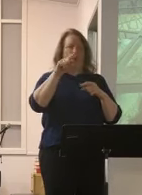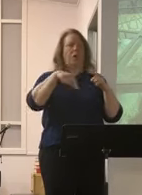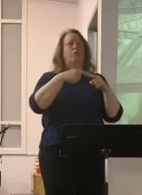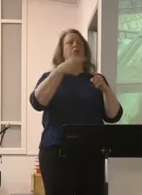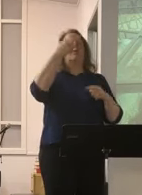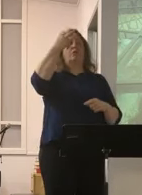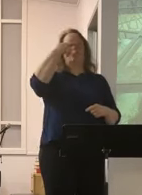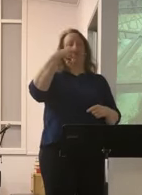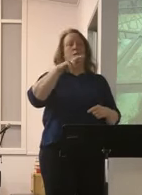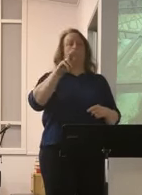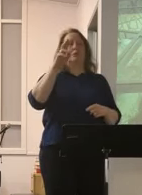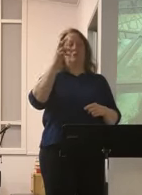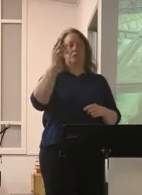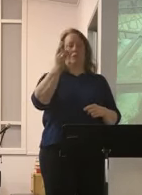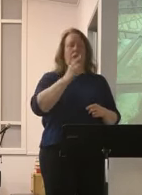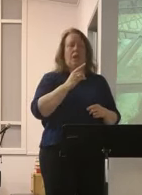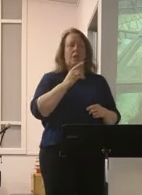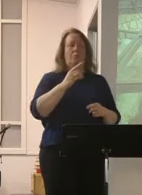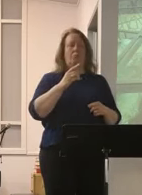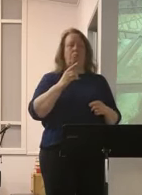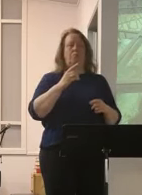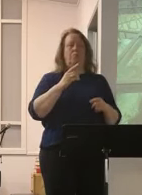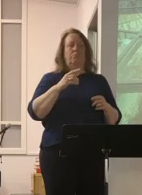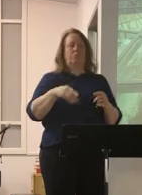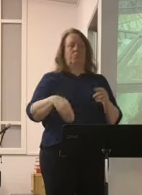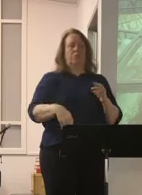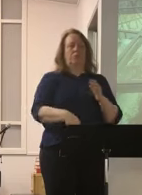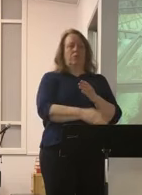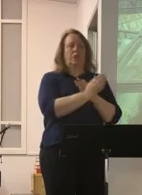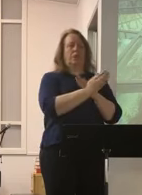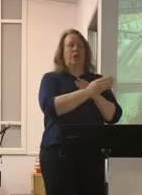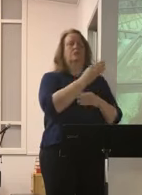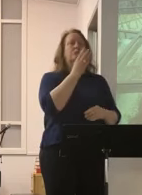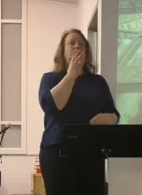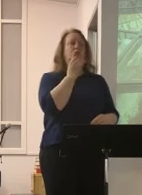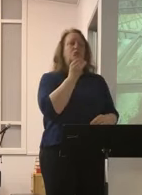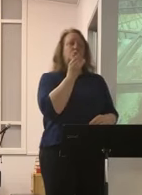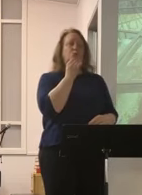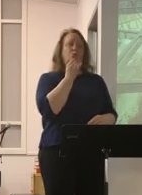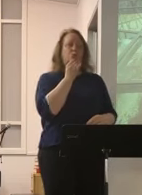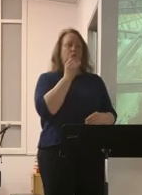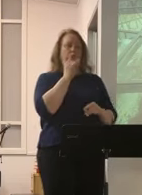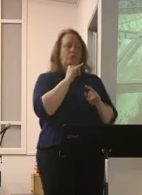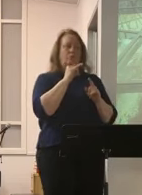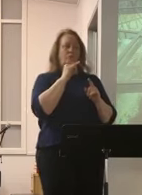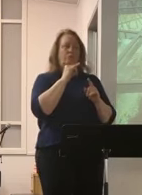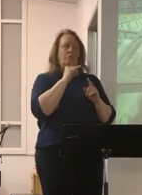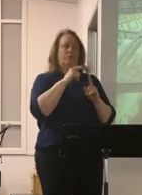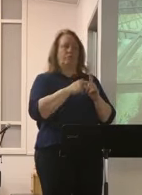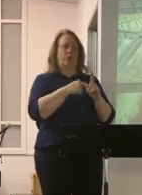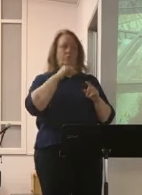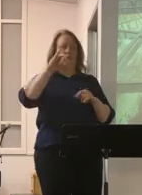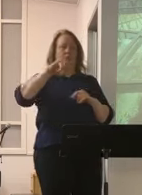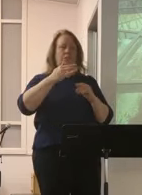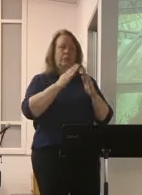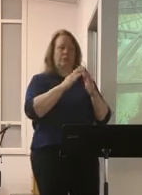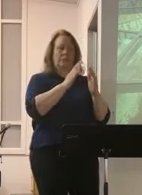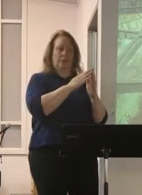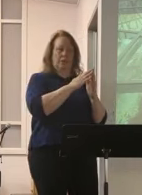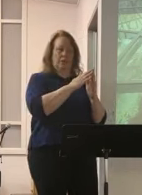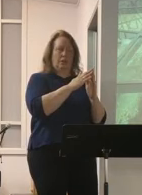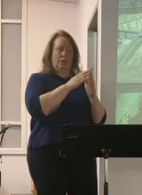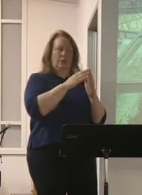AD 70 and kicked out the Jews out of Jerusalem, they tried to get